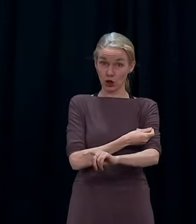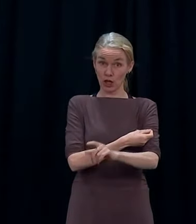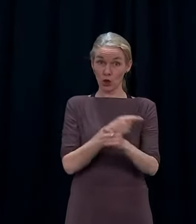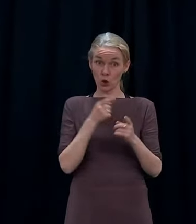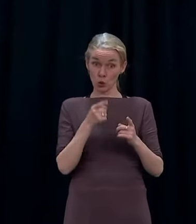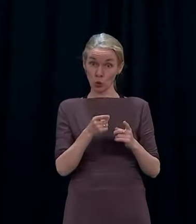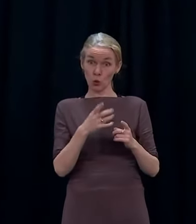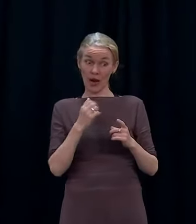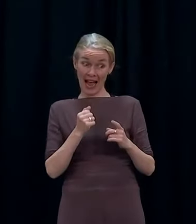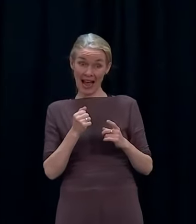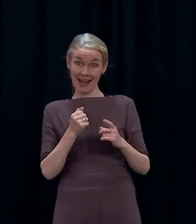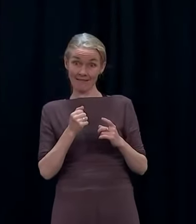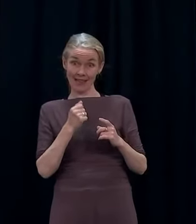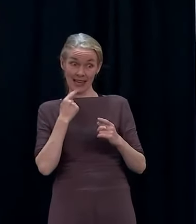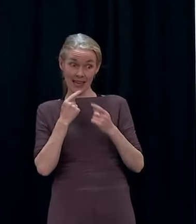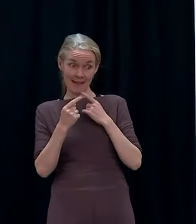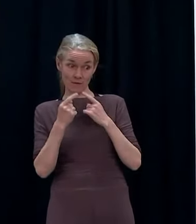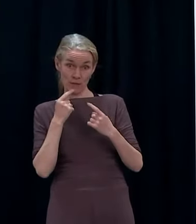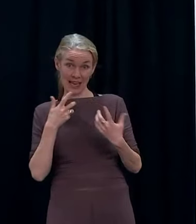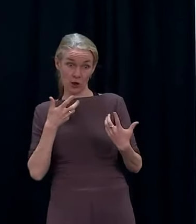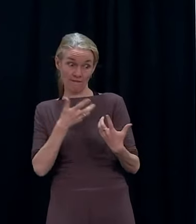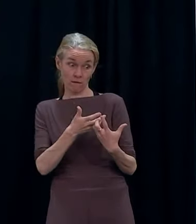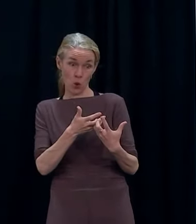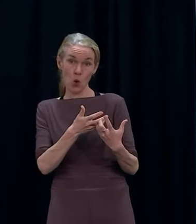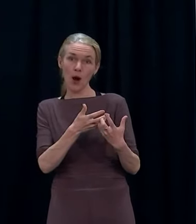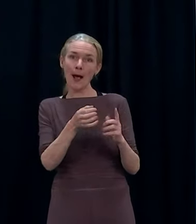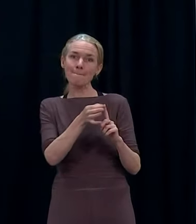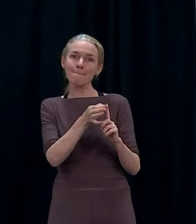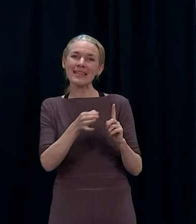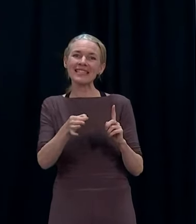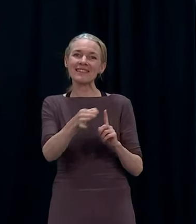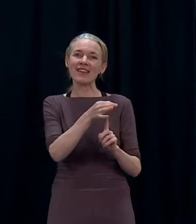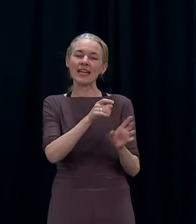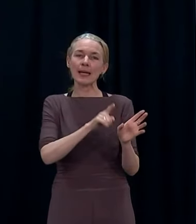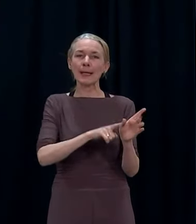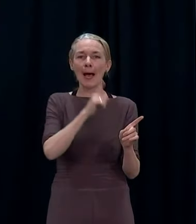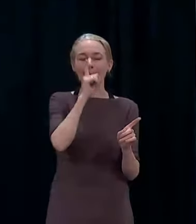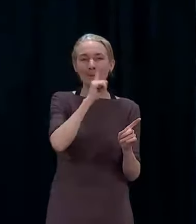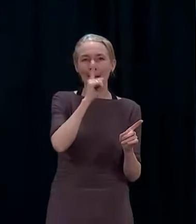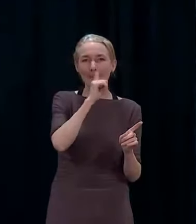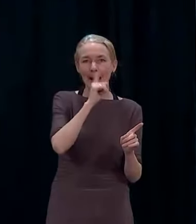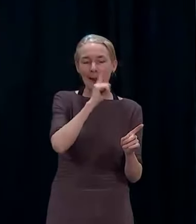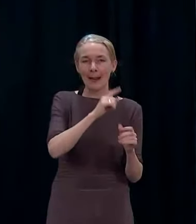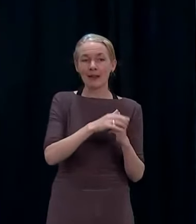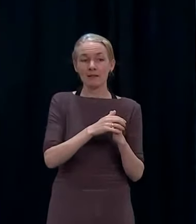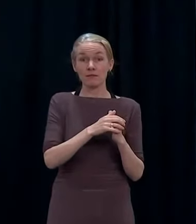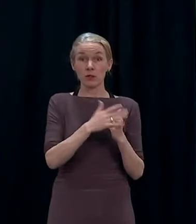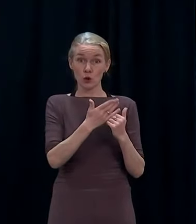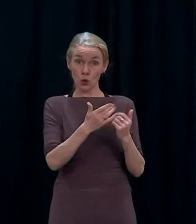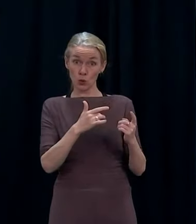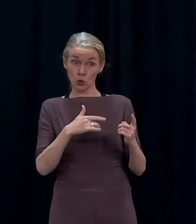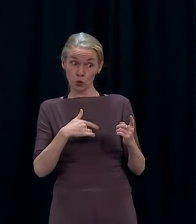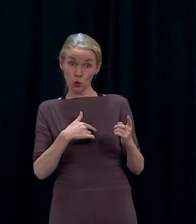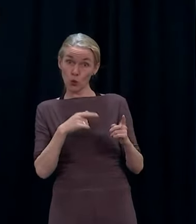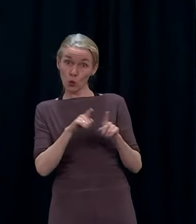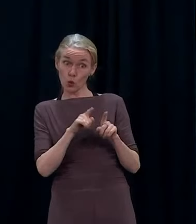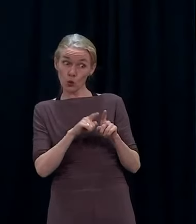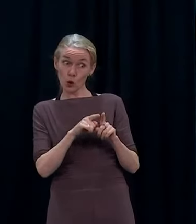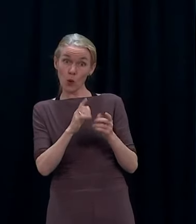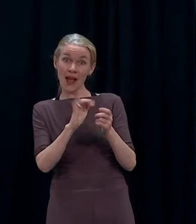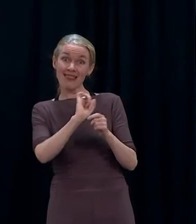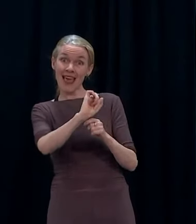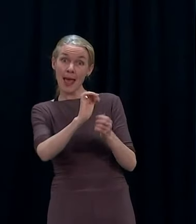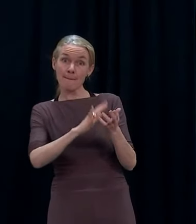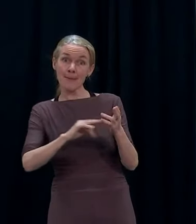the vaccine, given that there's exposure to social media, but also what's the role that parents and caregivers and teachers can play in